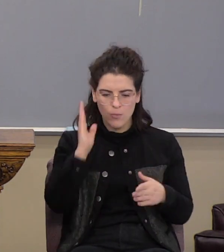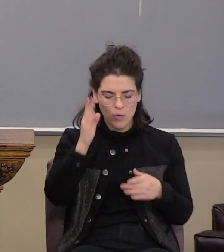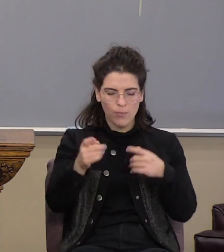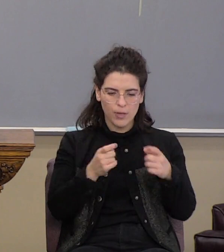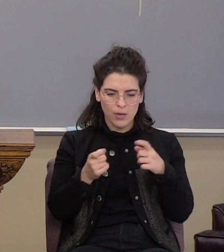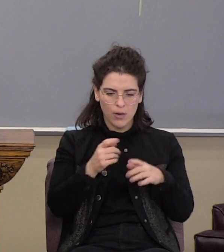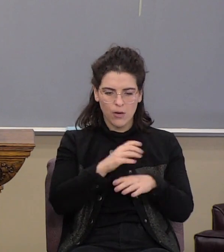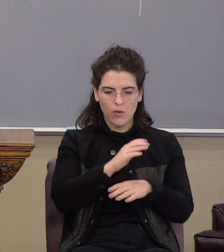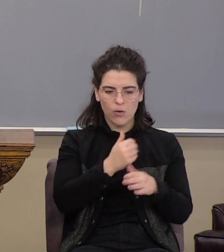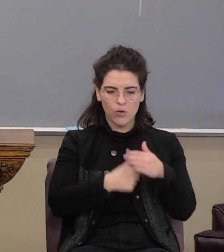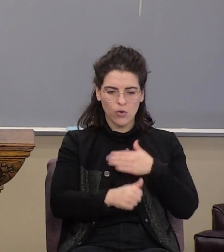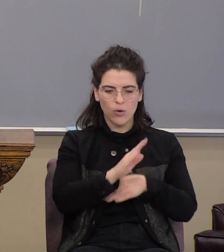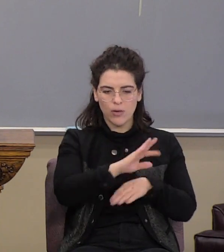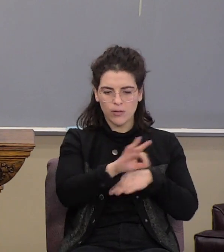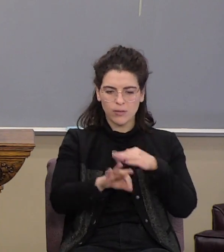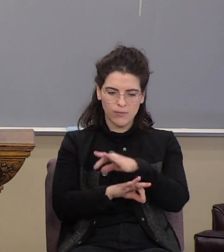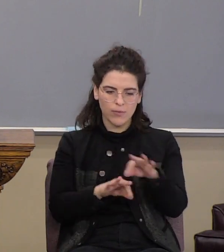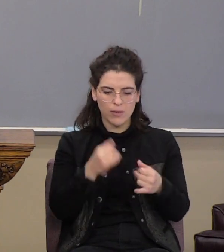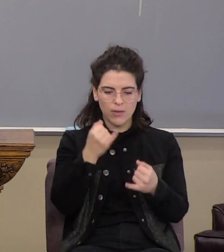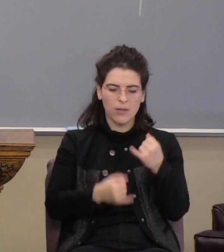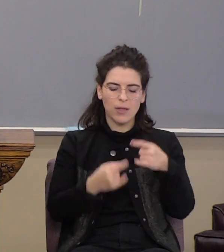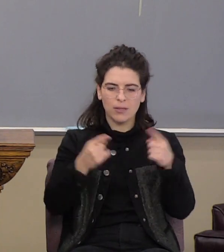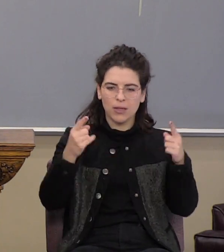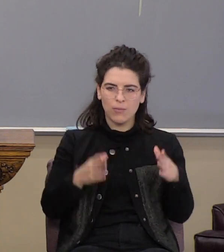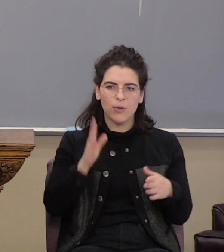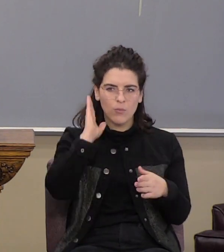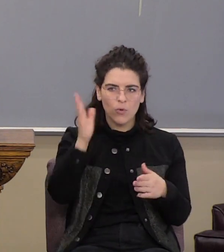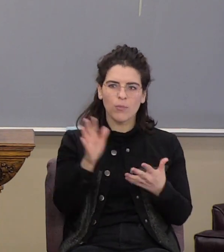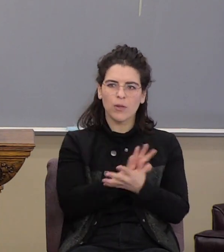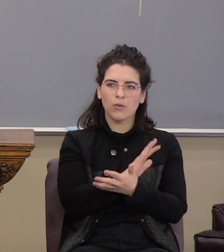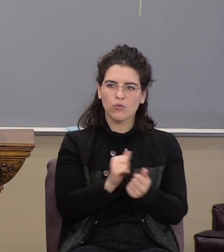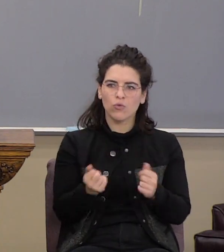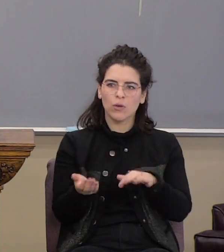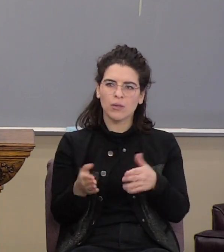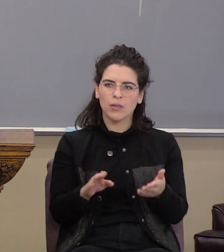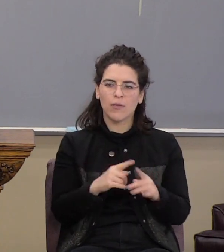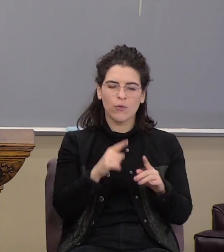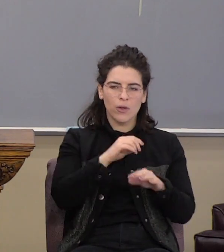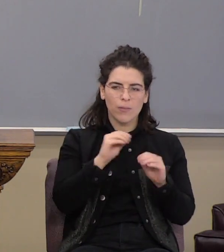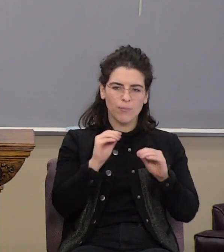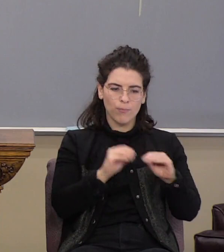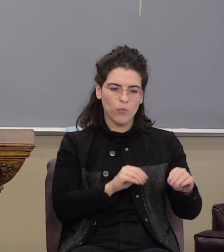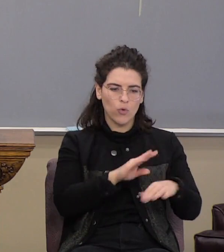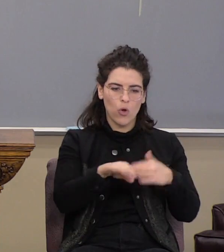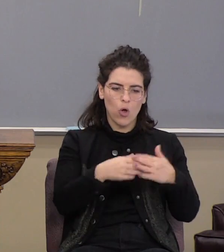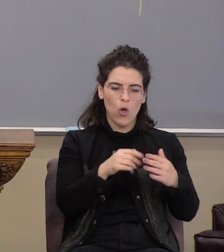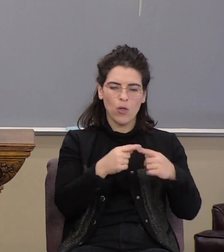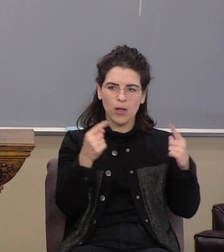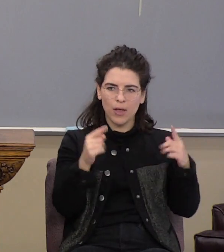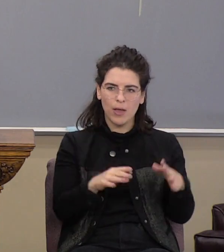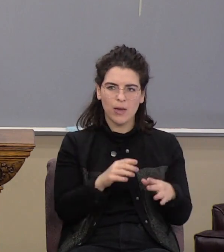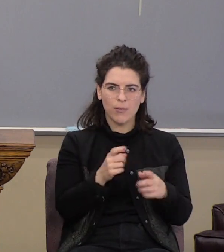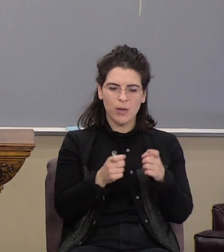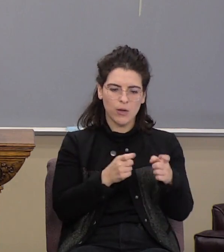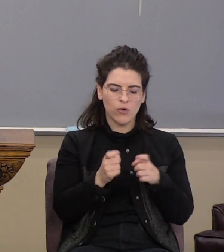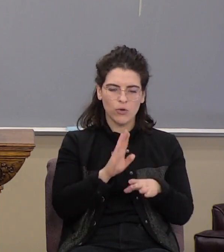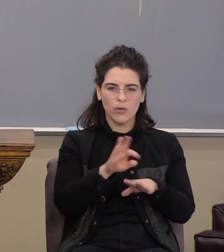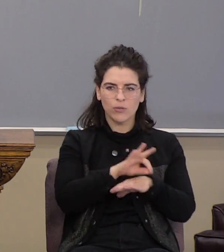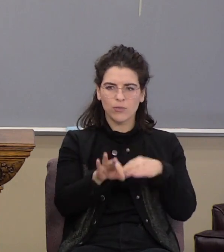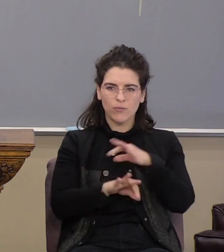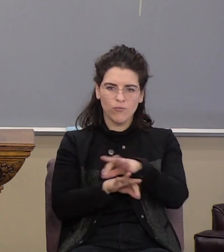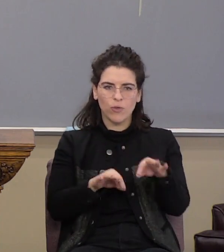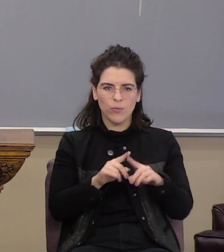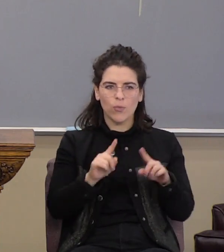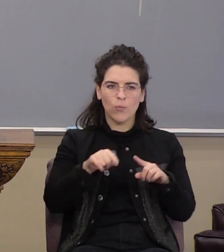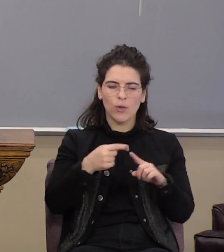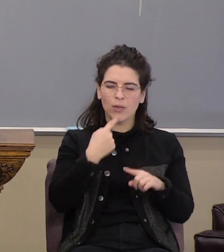be destroyed is death. For he hath put all things under his feet. But when he saith all things are put under him, it is manifest